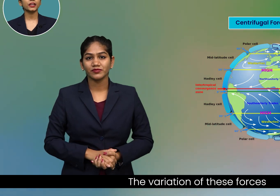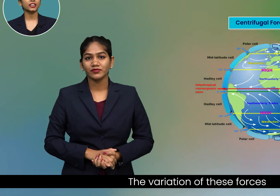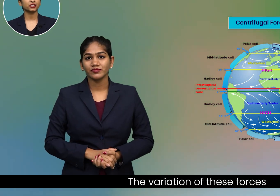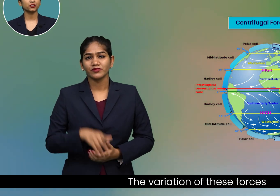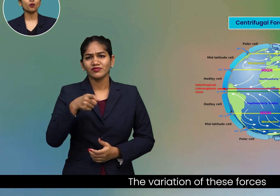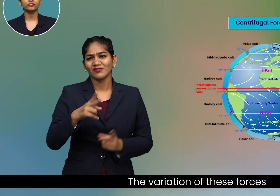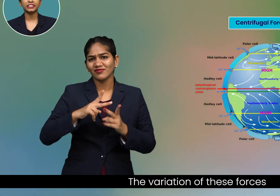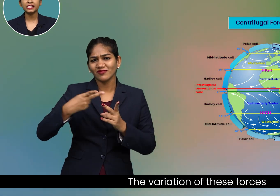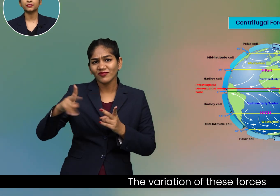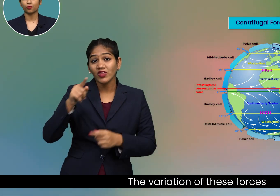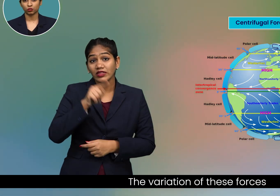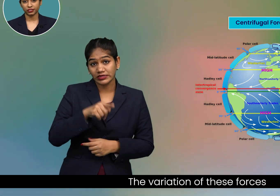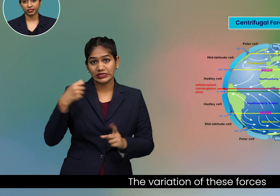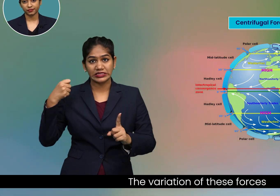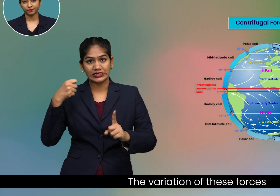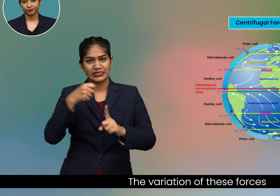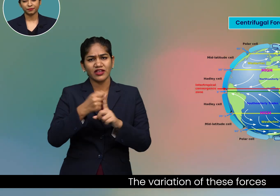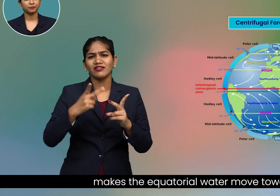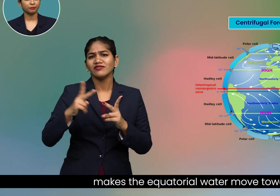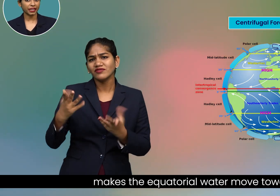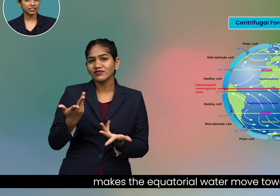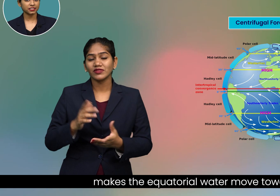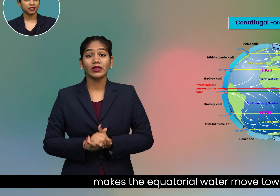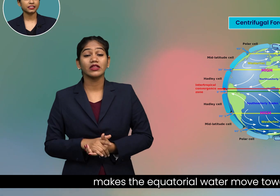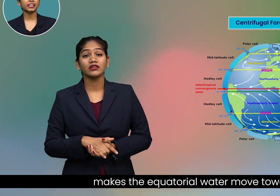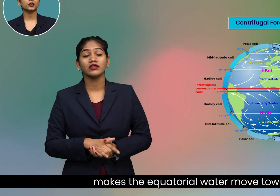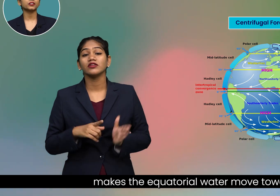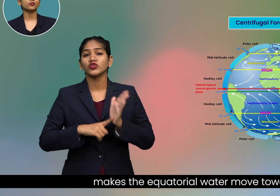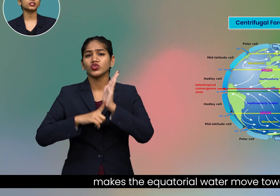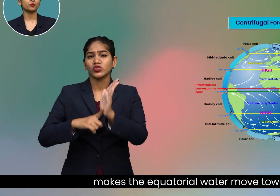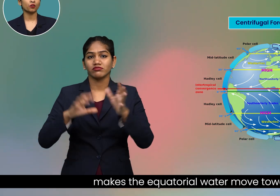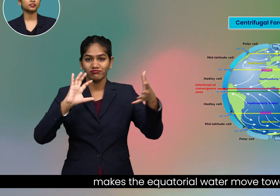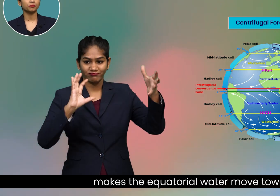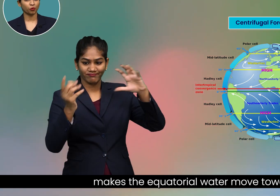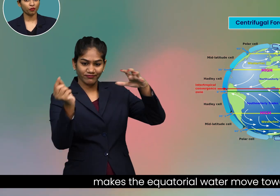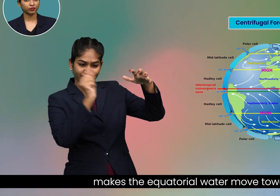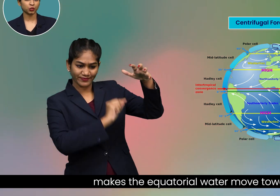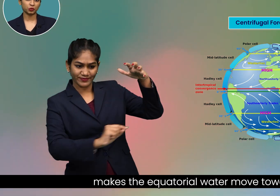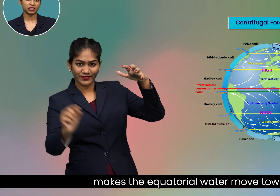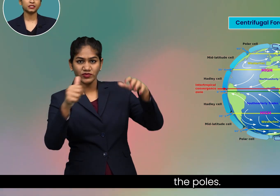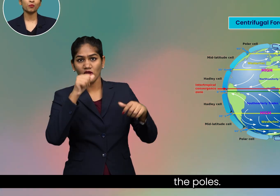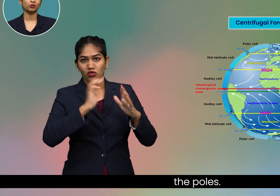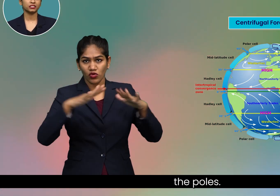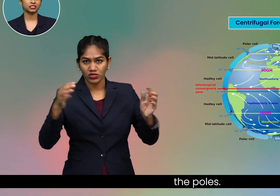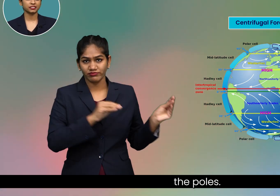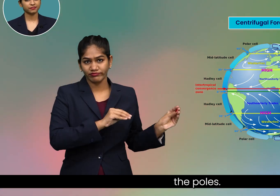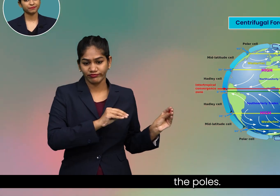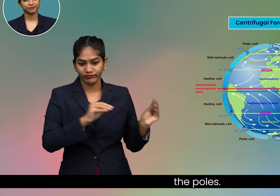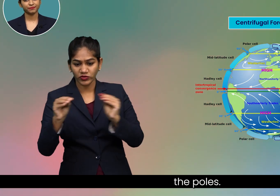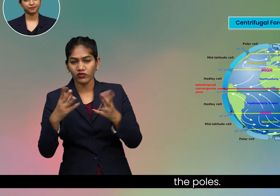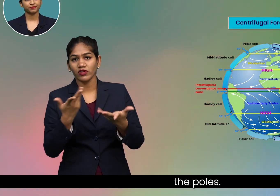The variation of these forces makes the equatorial water move towards the